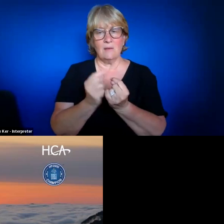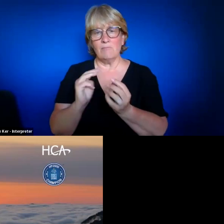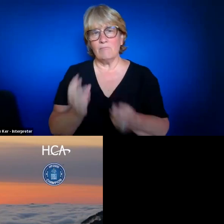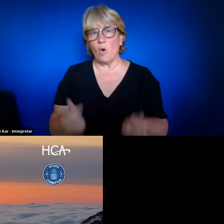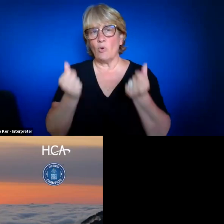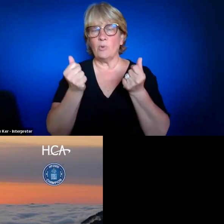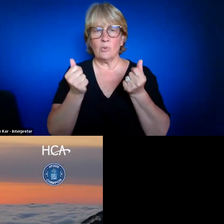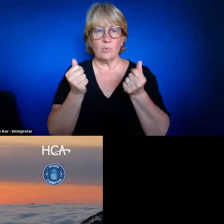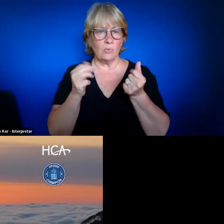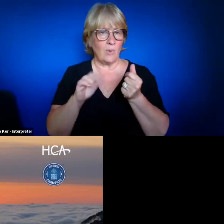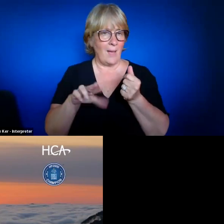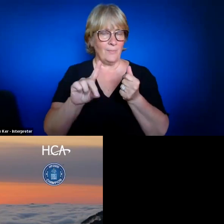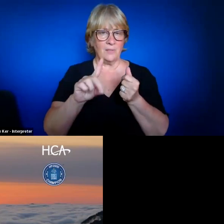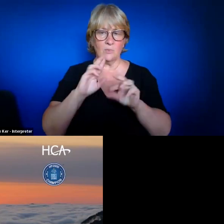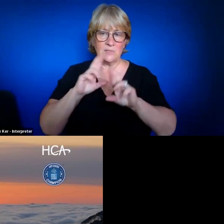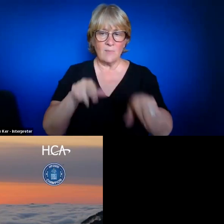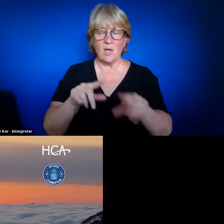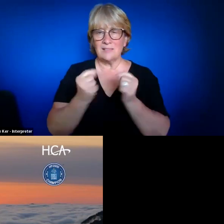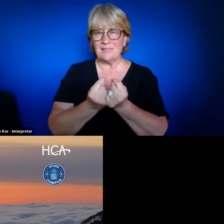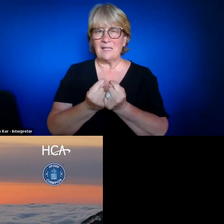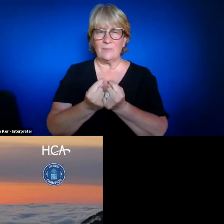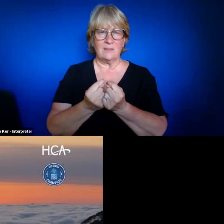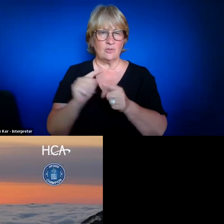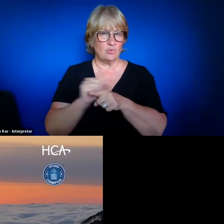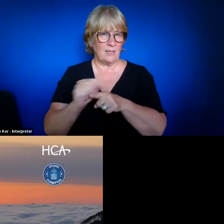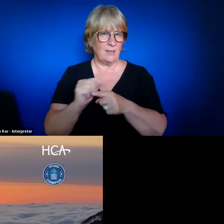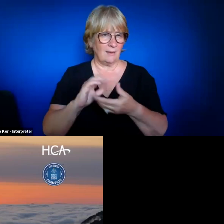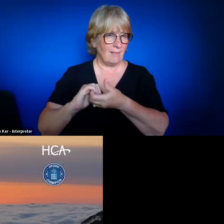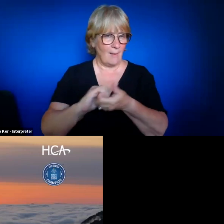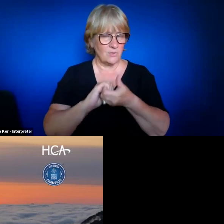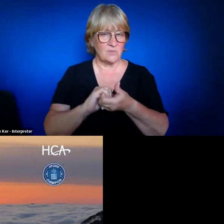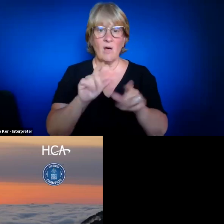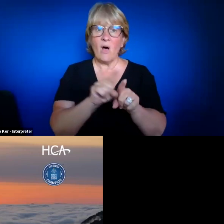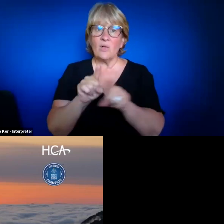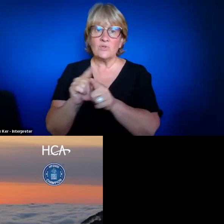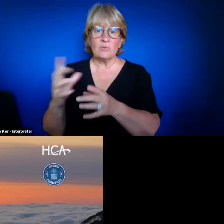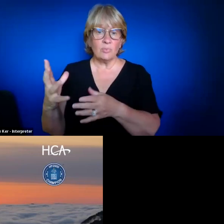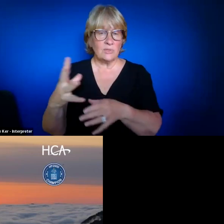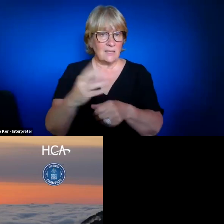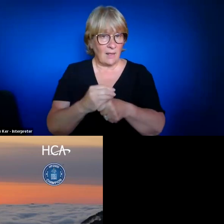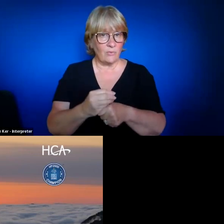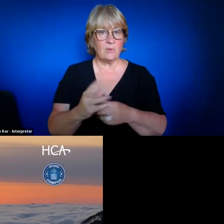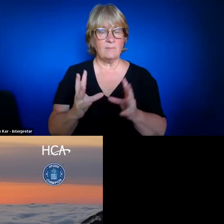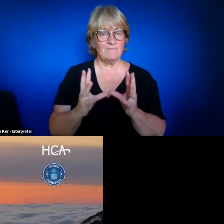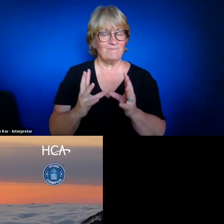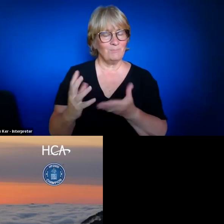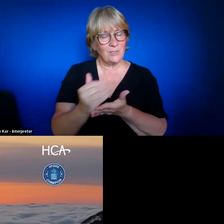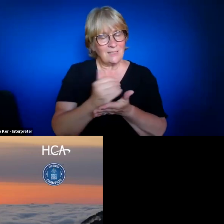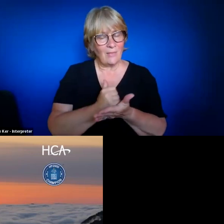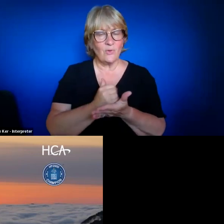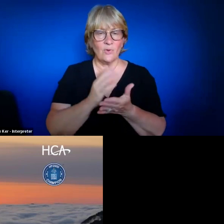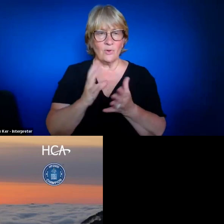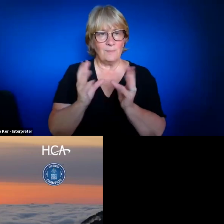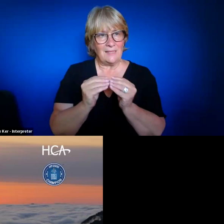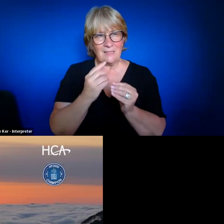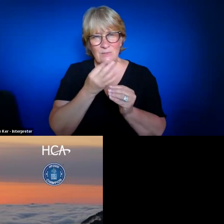and running, as well as all of those training collaboratives. We're also going to be pulling together a meeting relatively soon. I don't